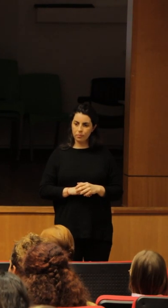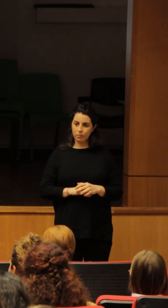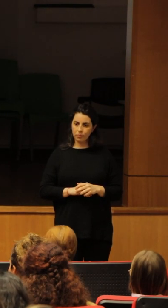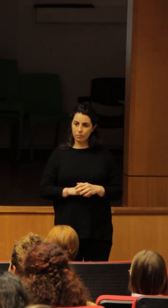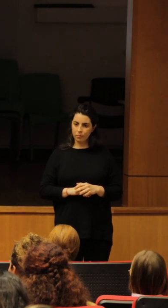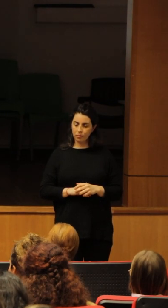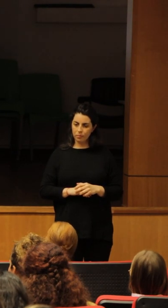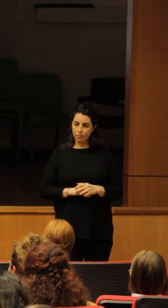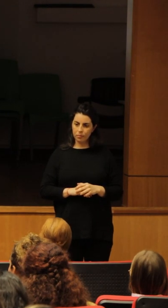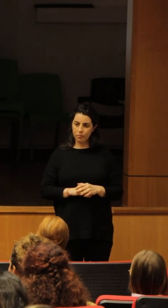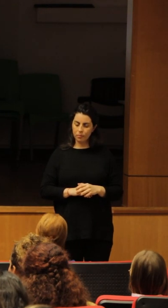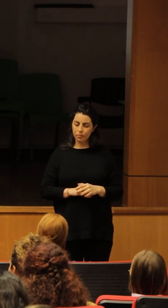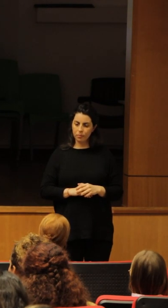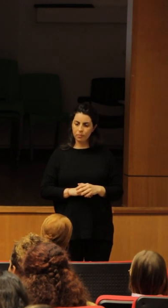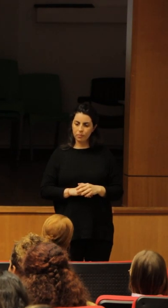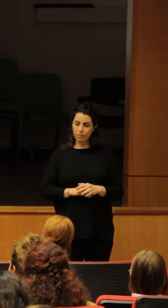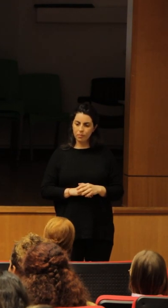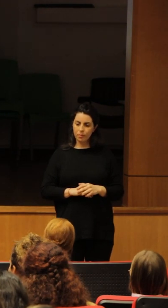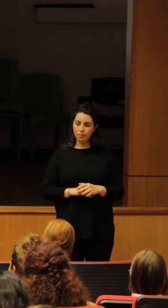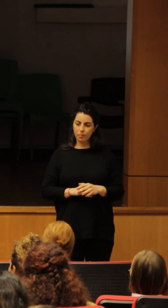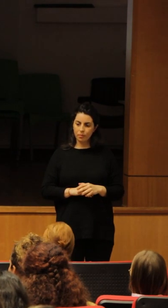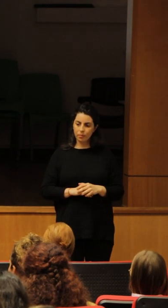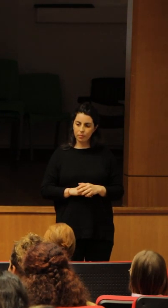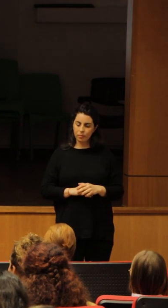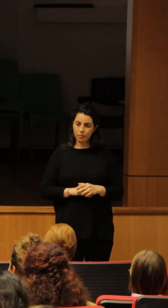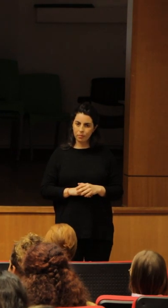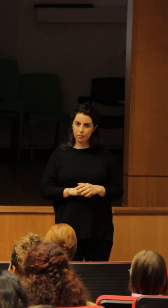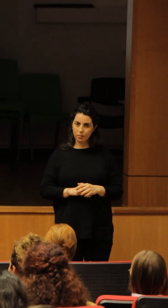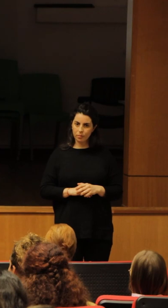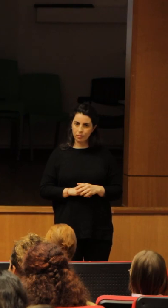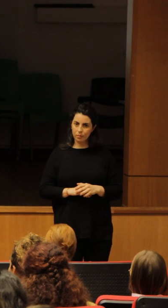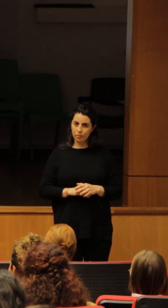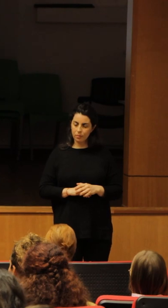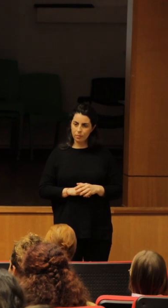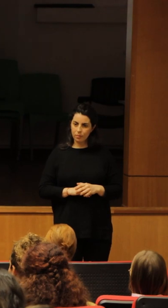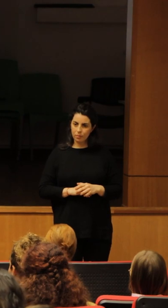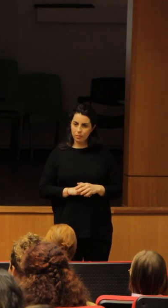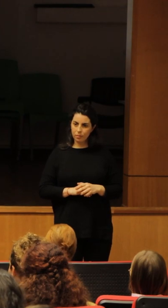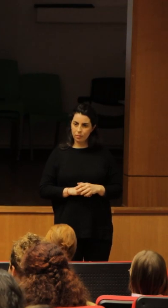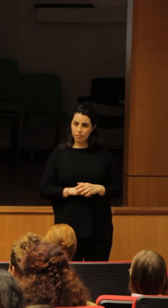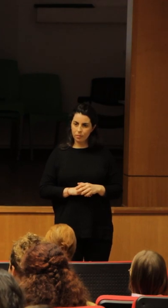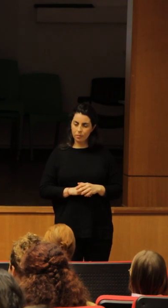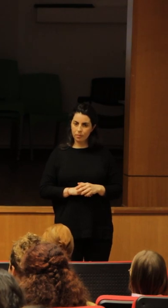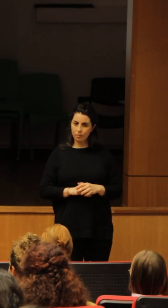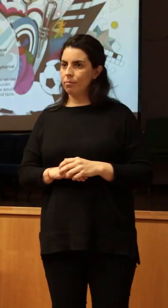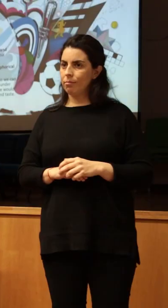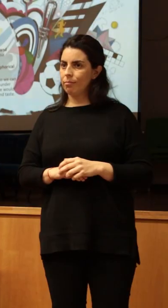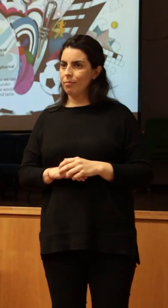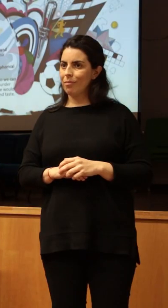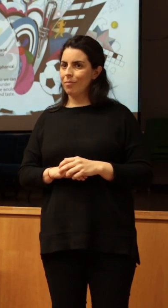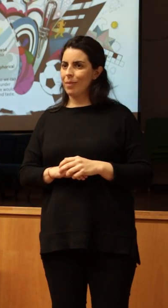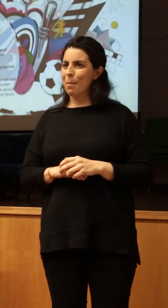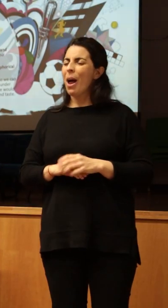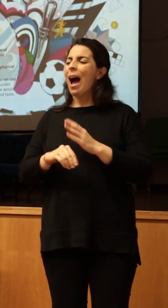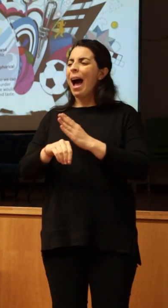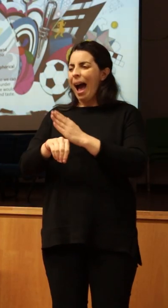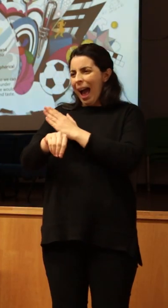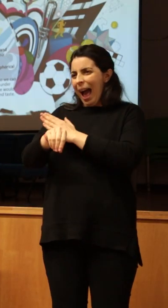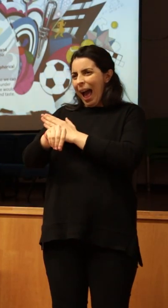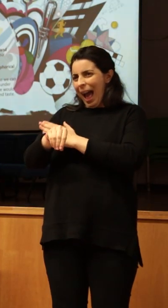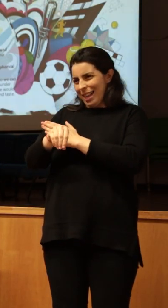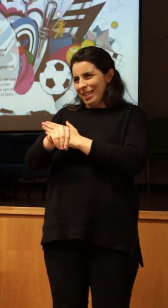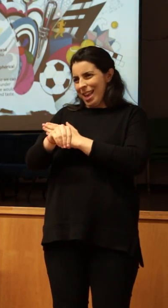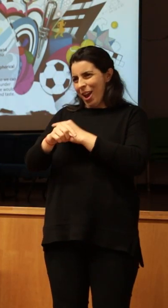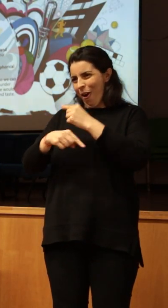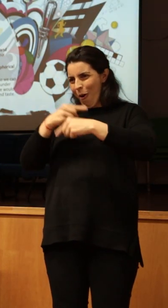that these terms, the feelings, the conflicts, the challenges, they're very abstract. Pero antes de eso vamos a hablar un poquito de las metáforas